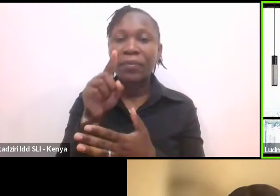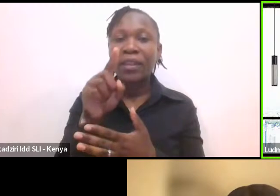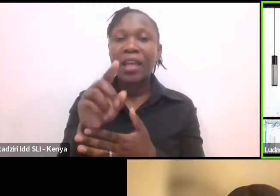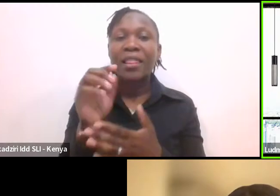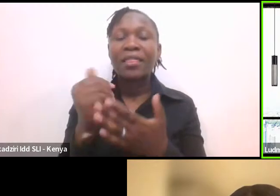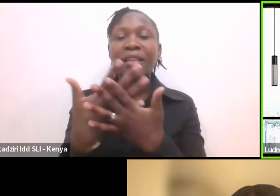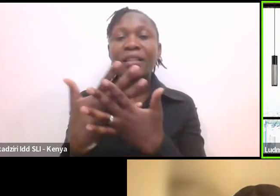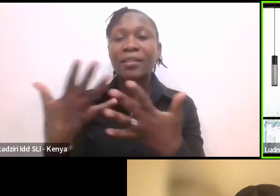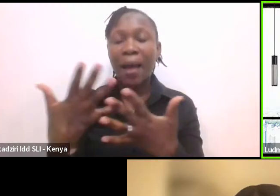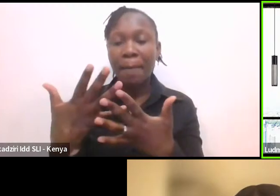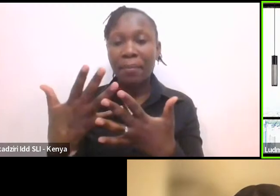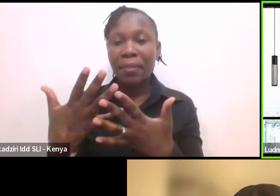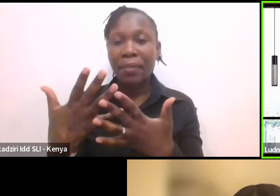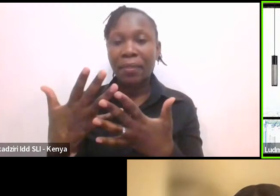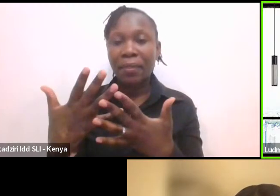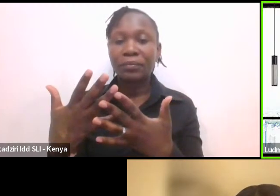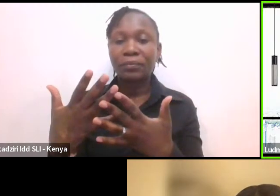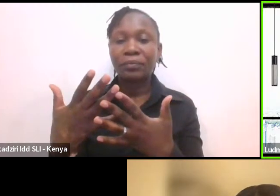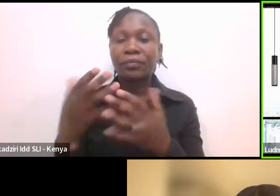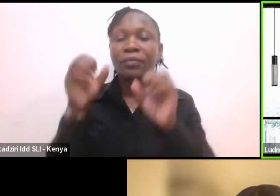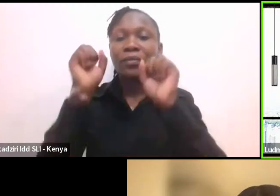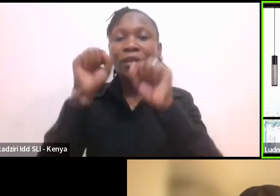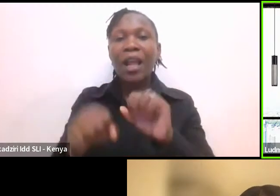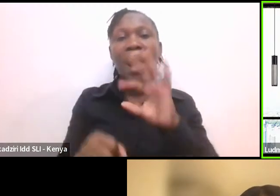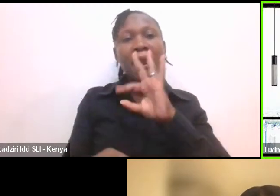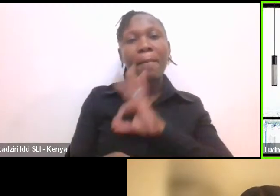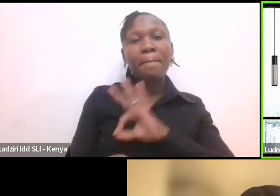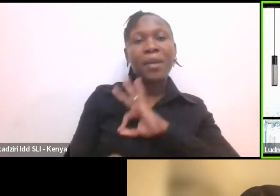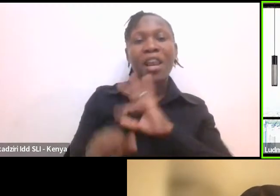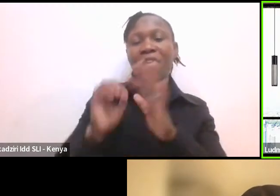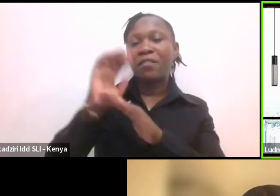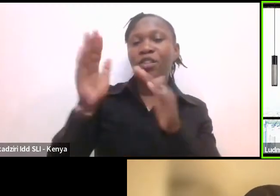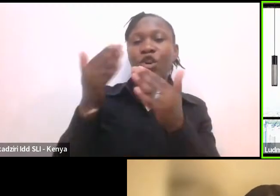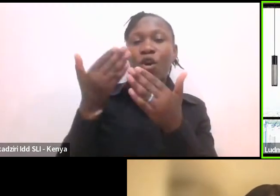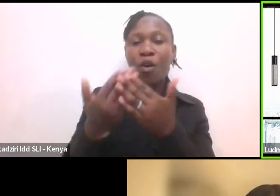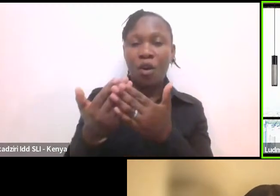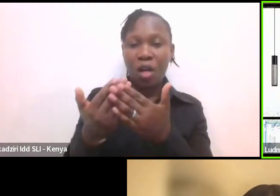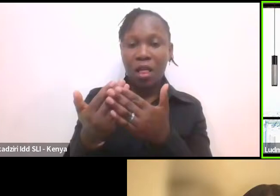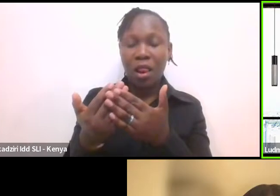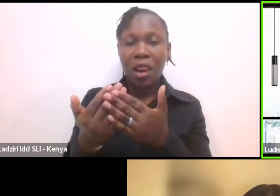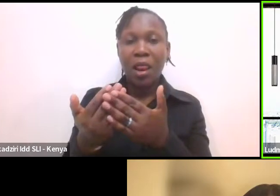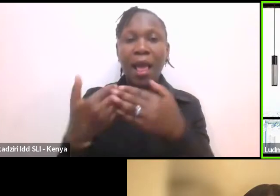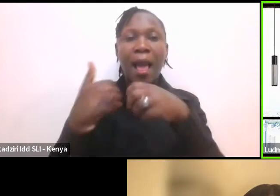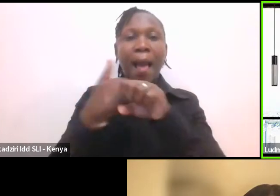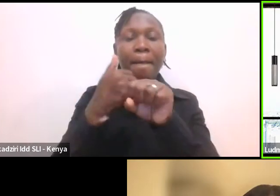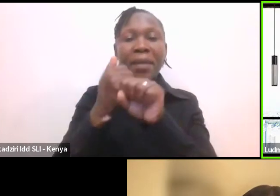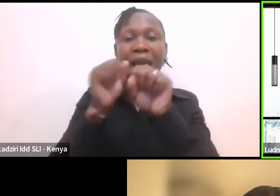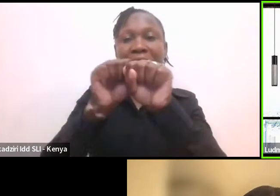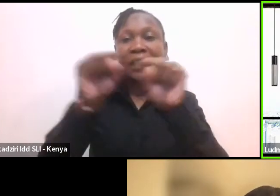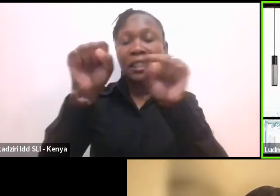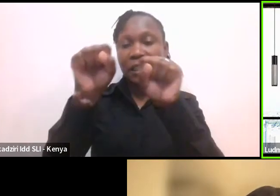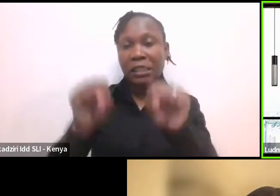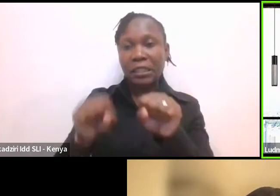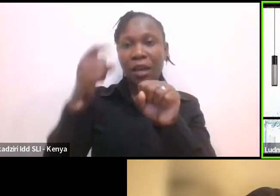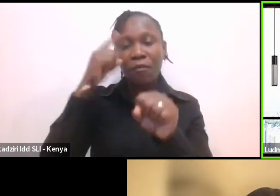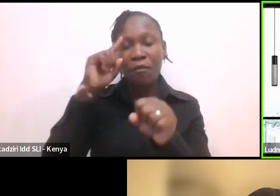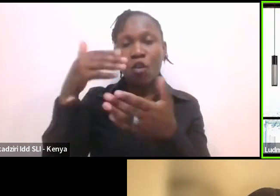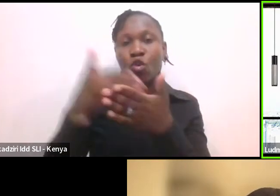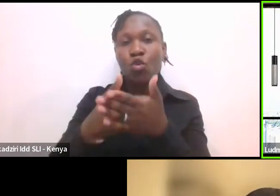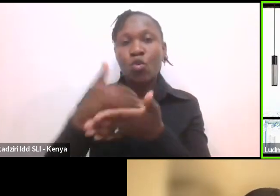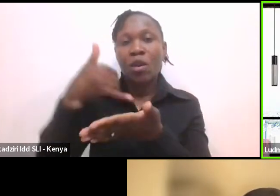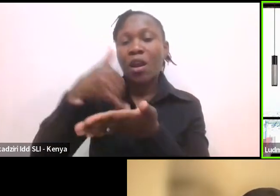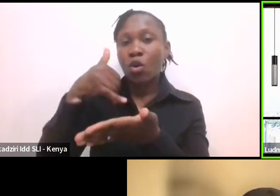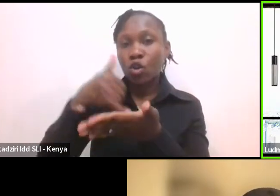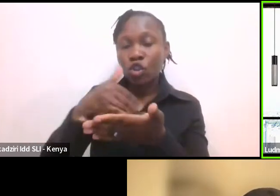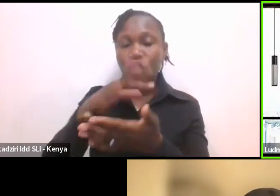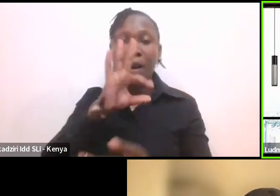can benefit everyone. And when we create systems for neuro-inclusion, we also benefit